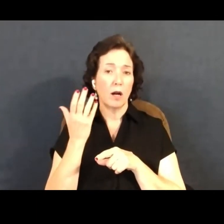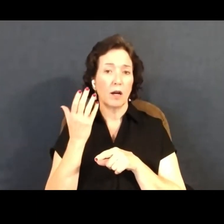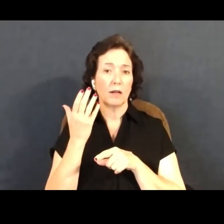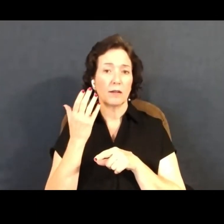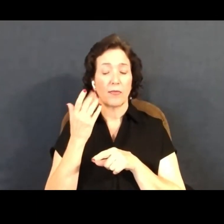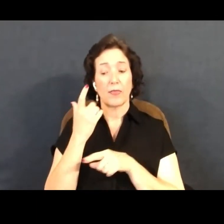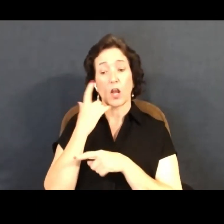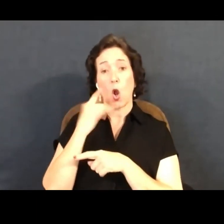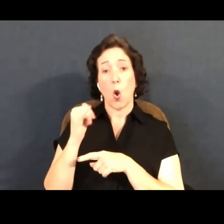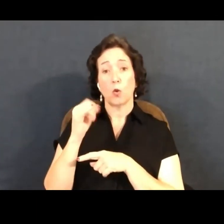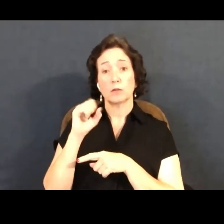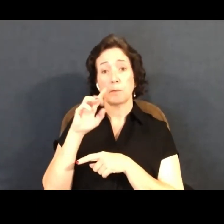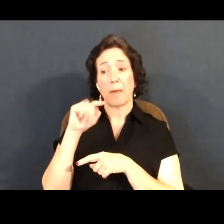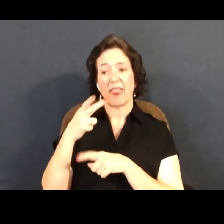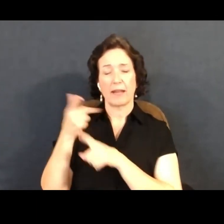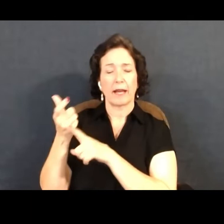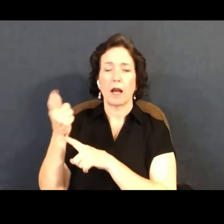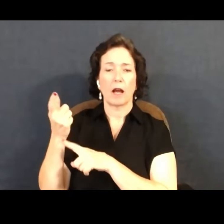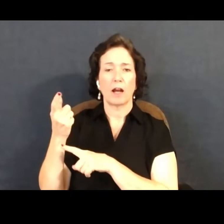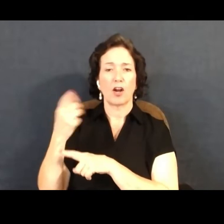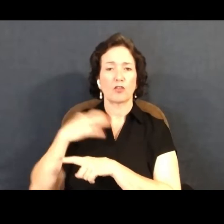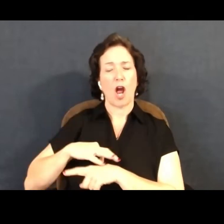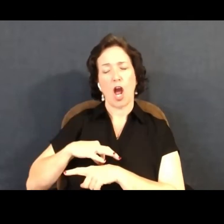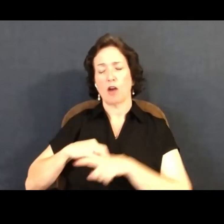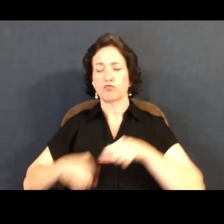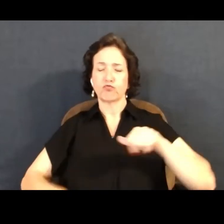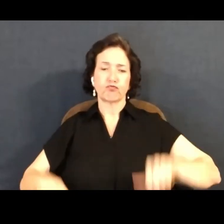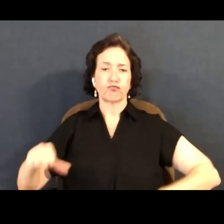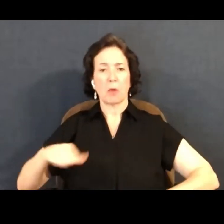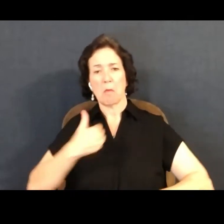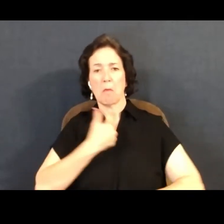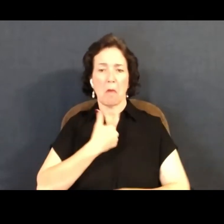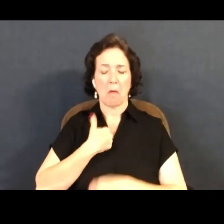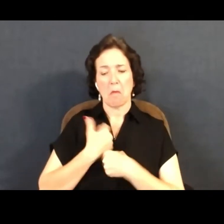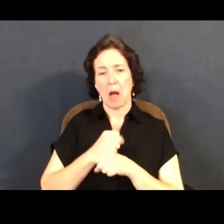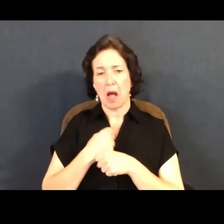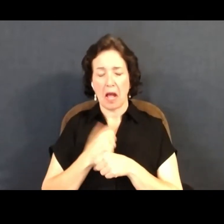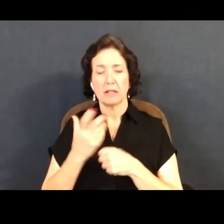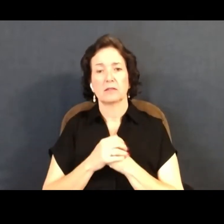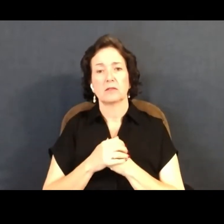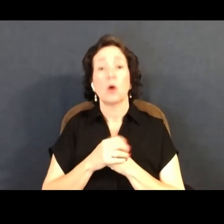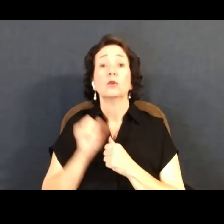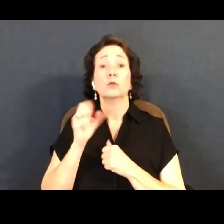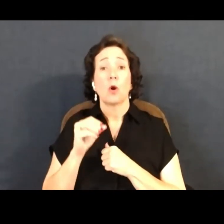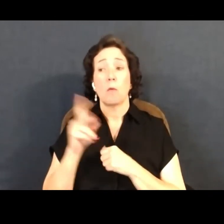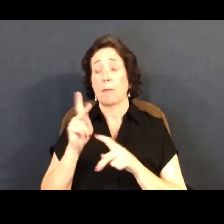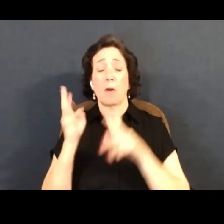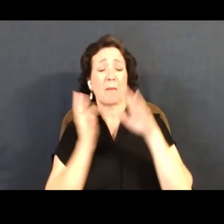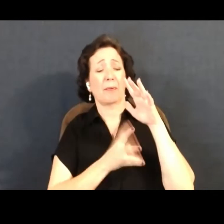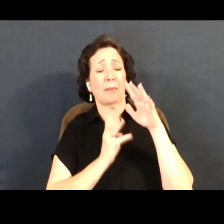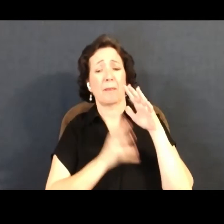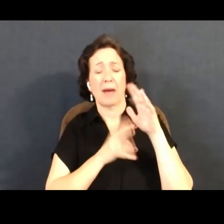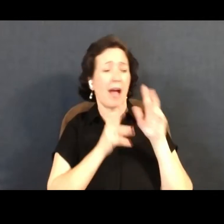goldsmith took all of the credit. Well, what would happen was this. People would come and marvel at the